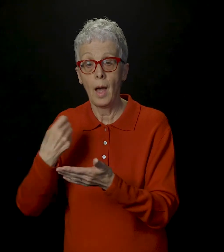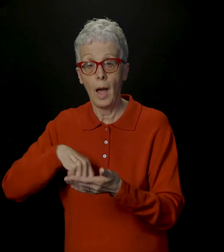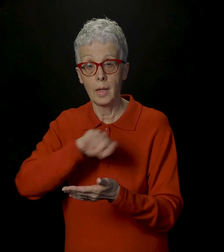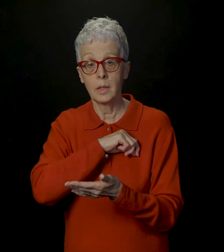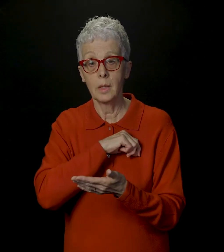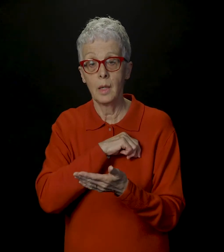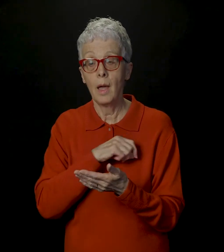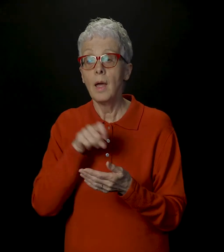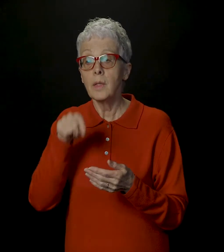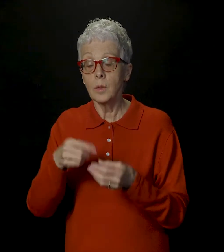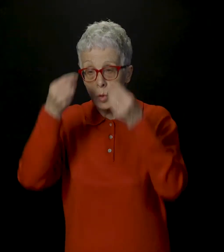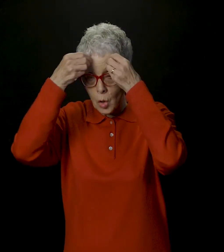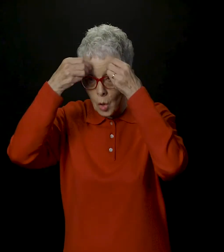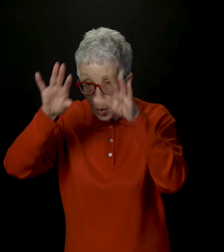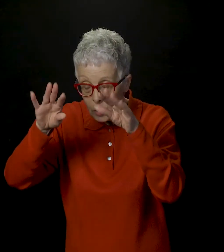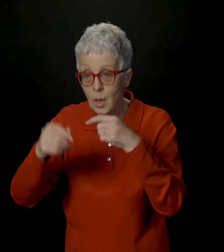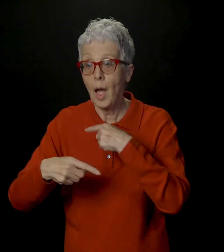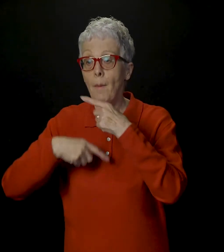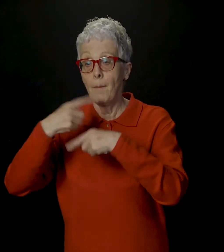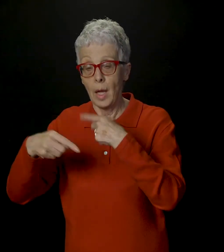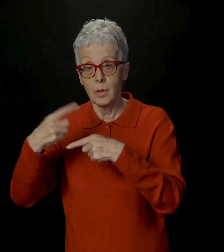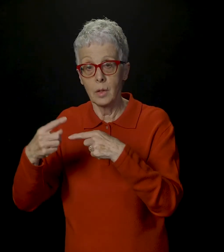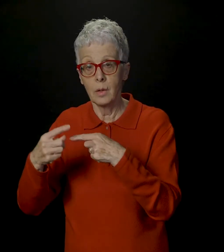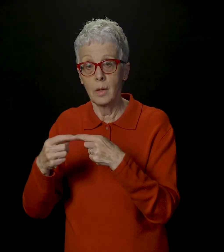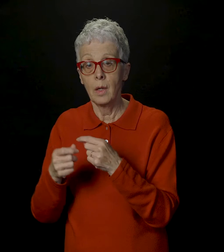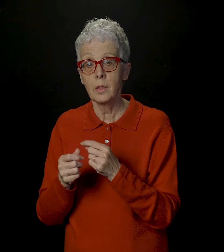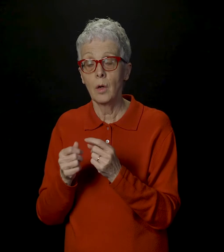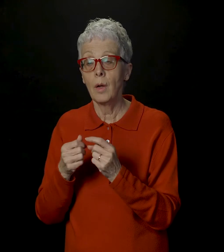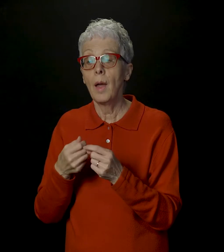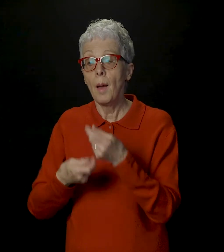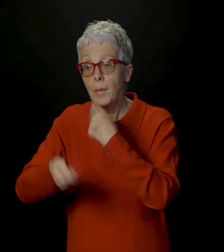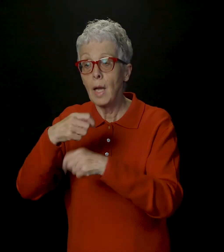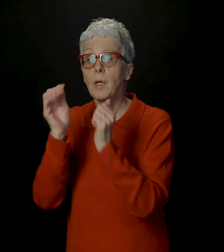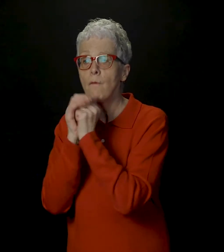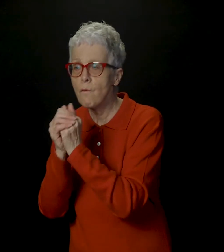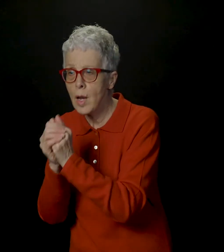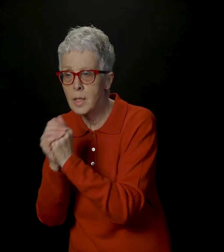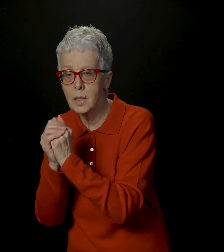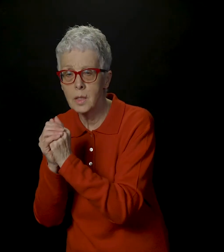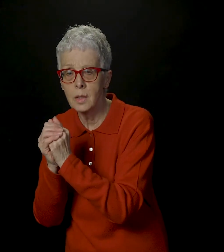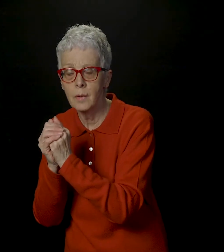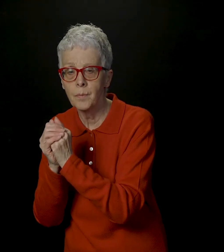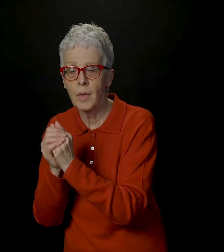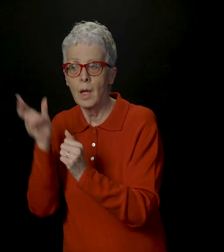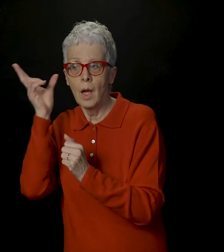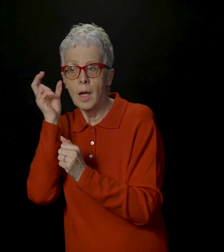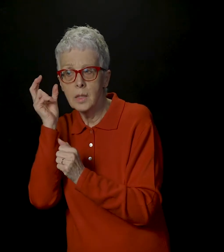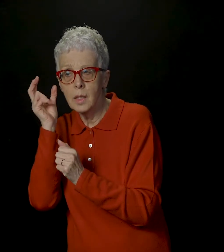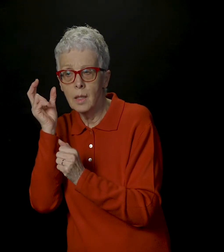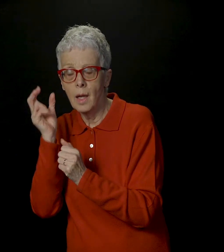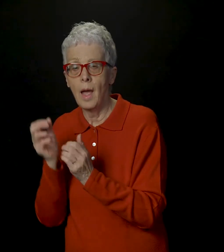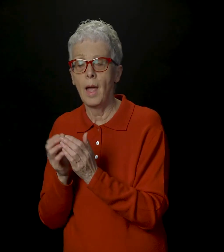That's what Coach Is about It's about Being a focused Friend And Giving